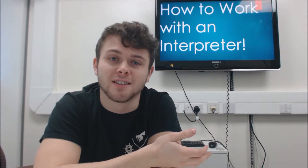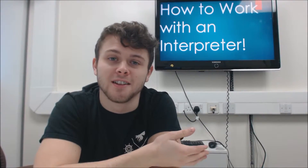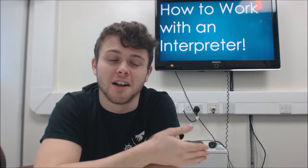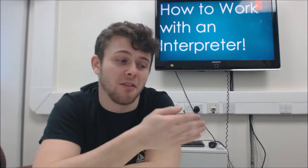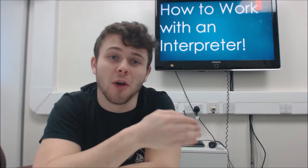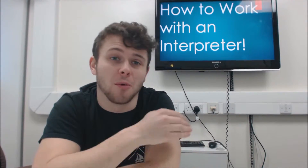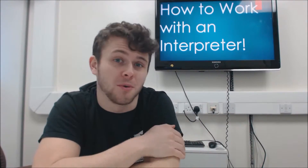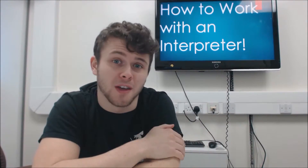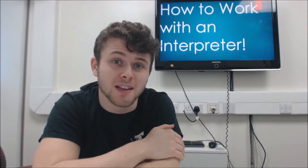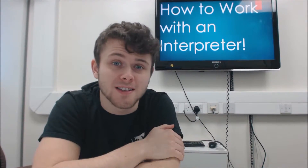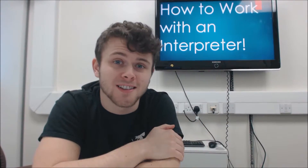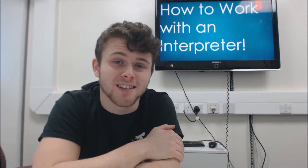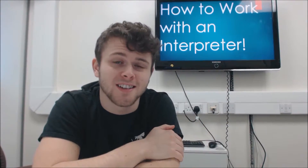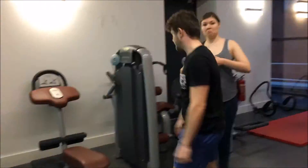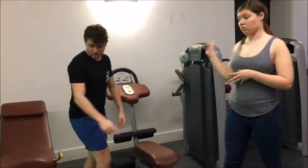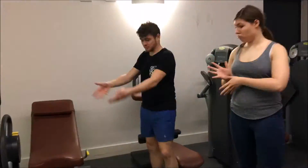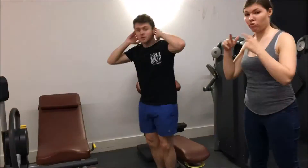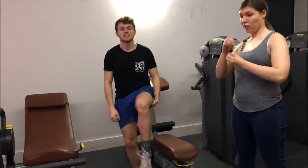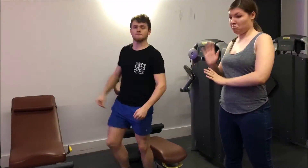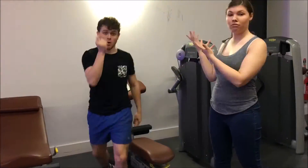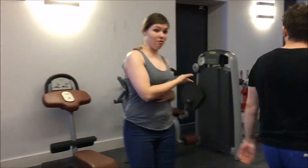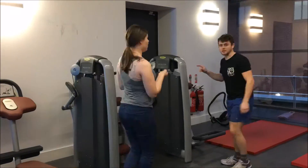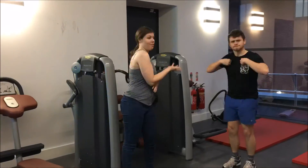breaks. Don't do this.